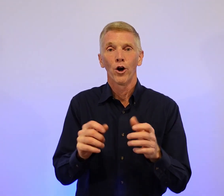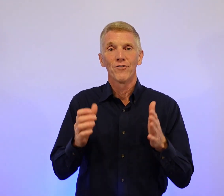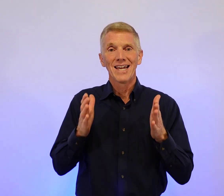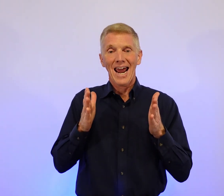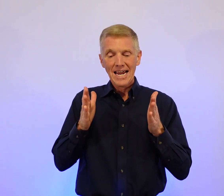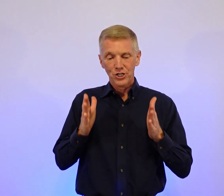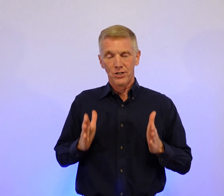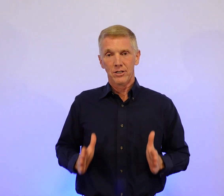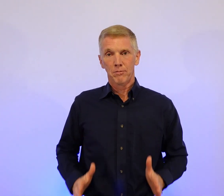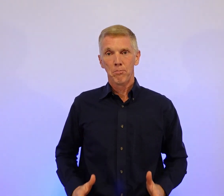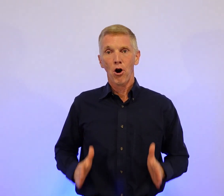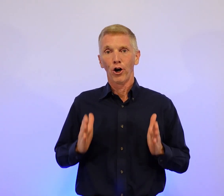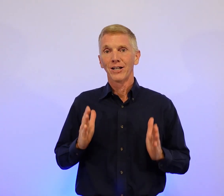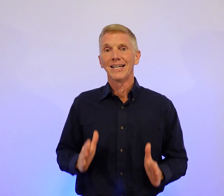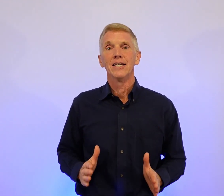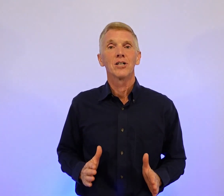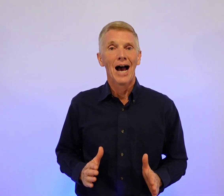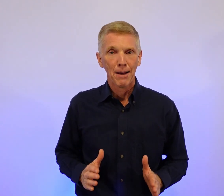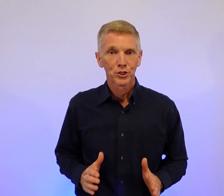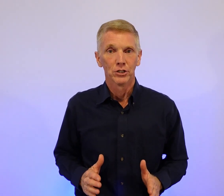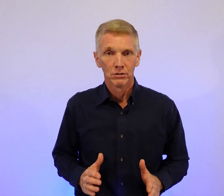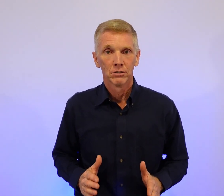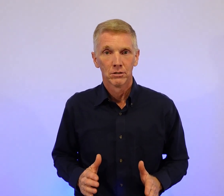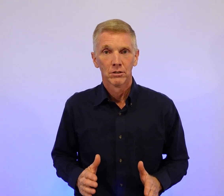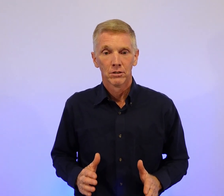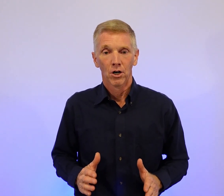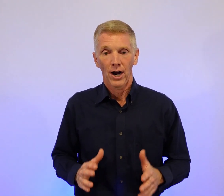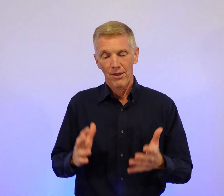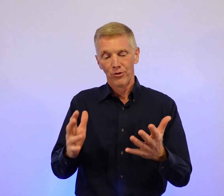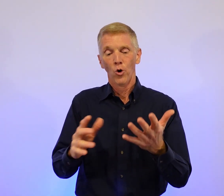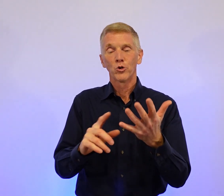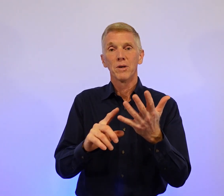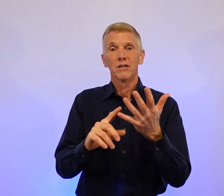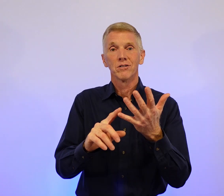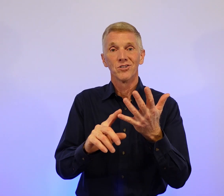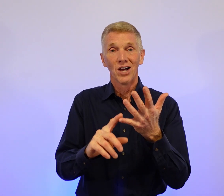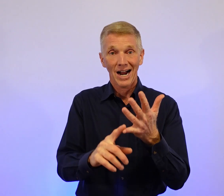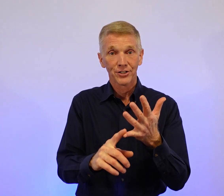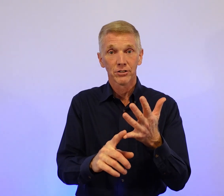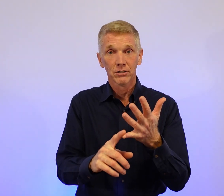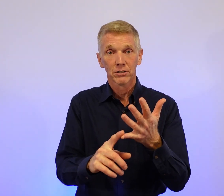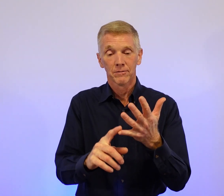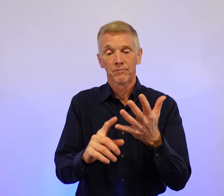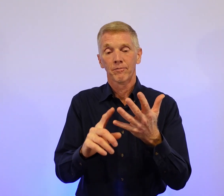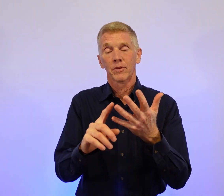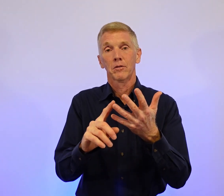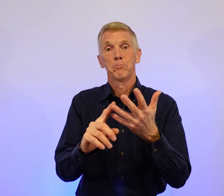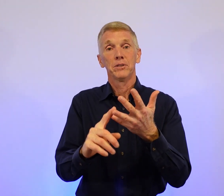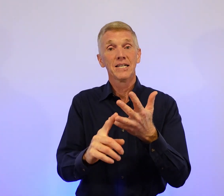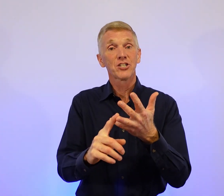the agent part is optional. All right. Those would be doctor,